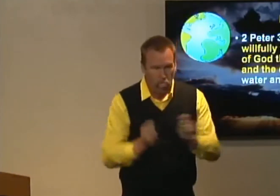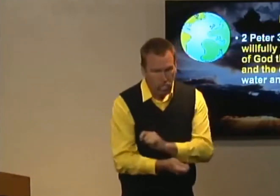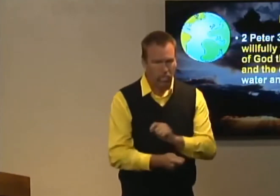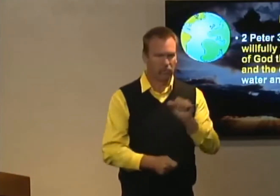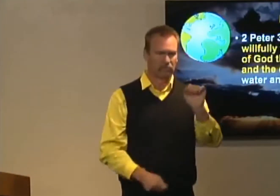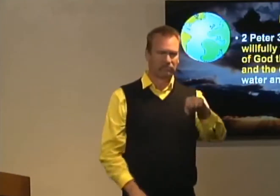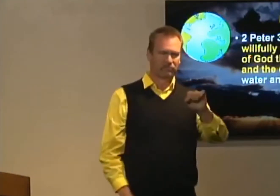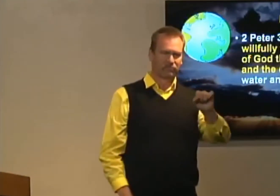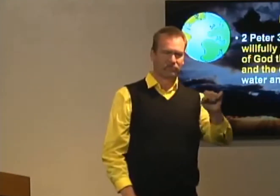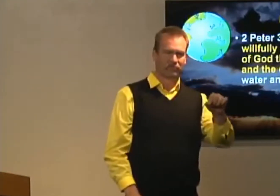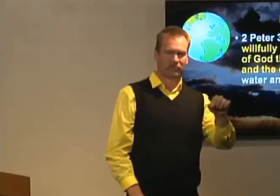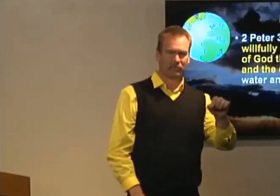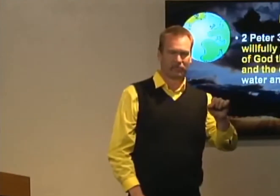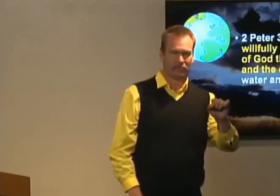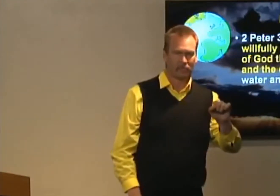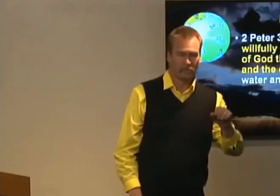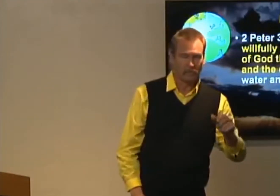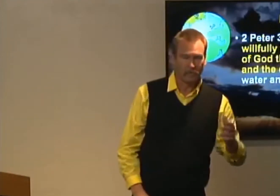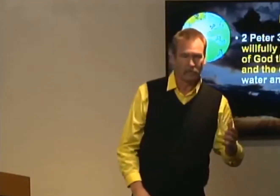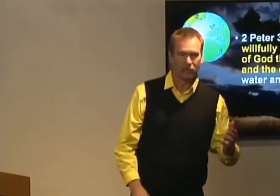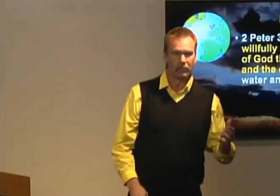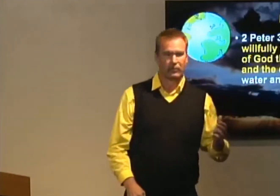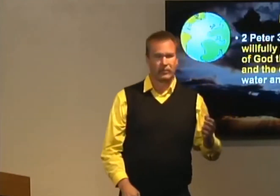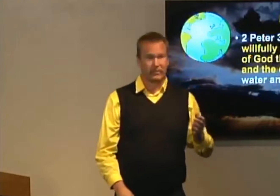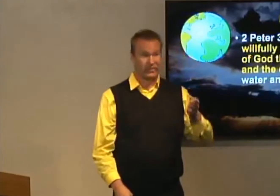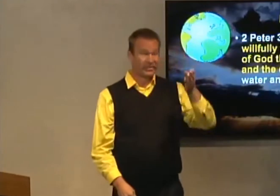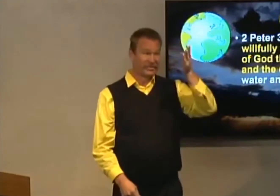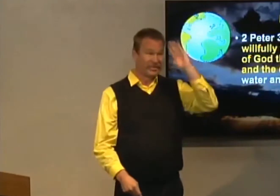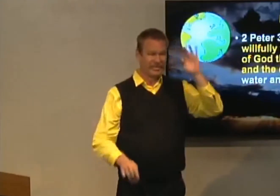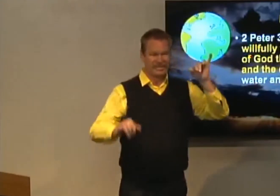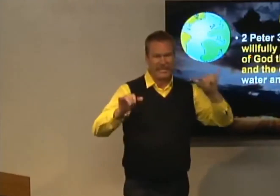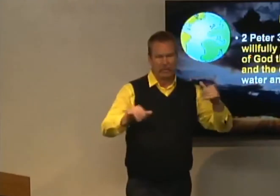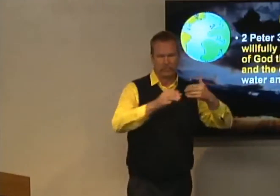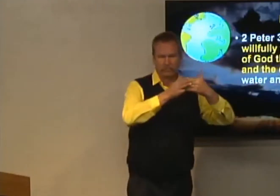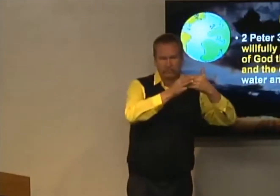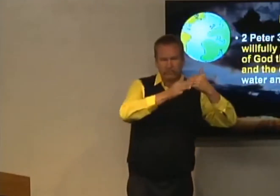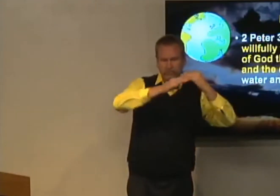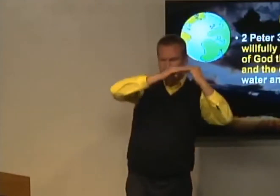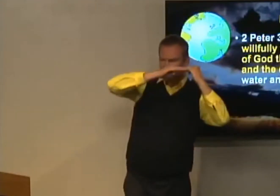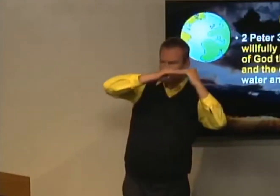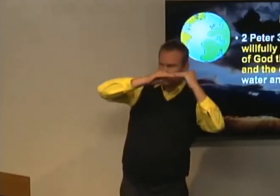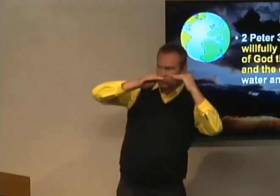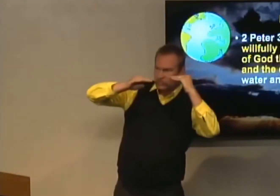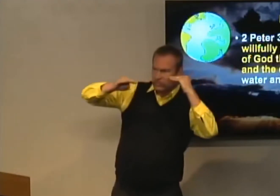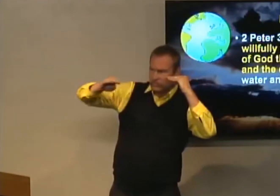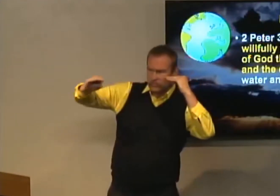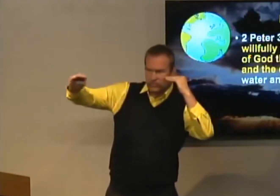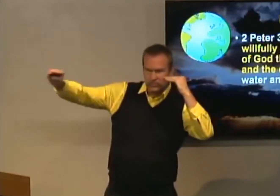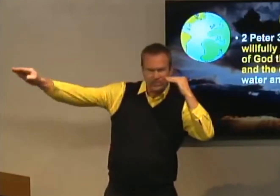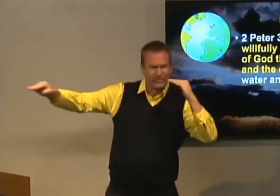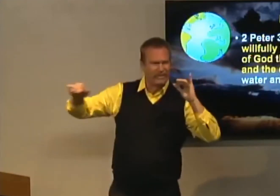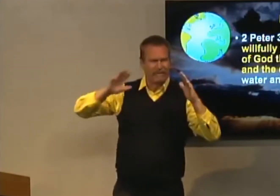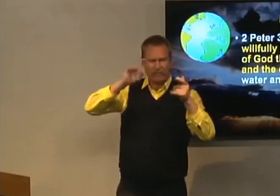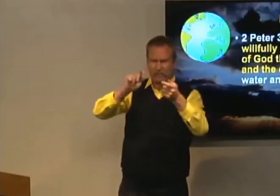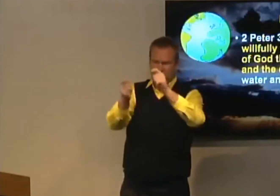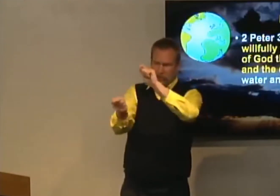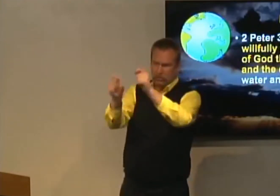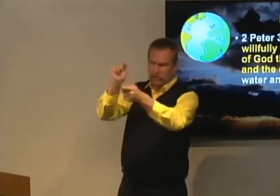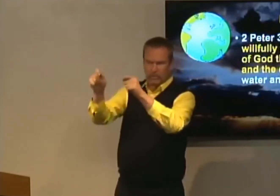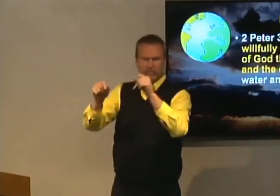We as human beings change. We do indeed. But God is the same. He